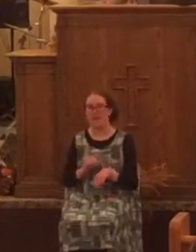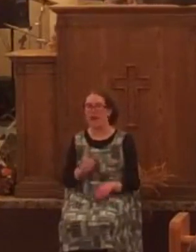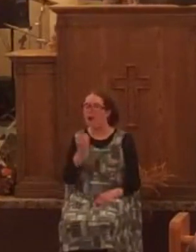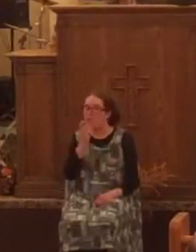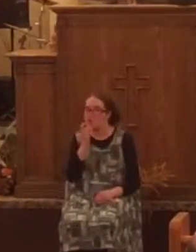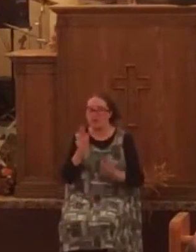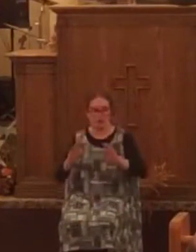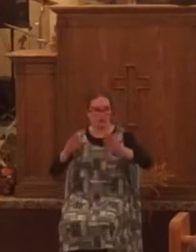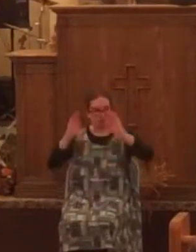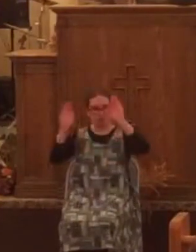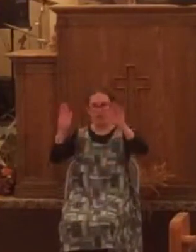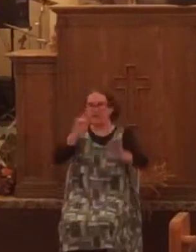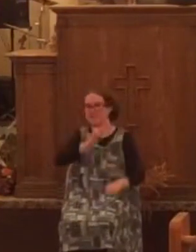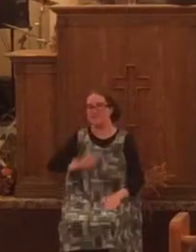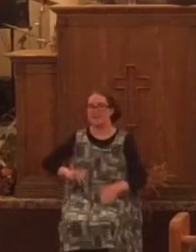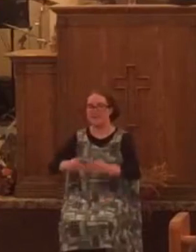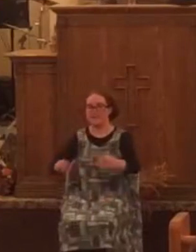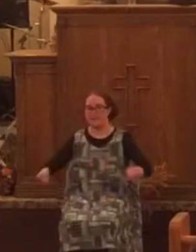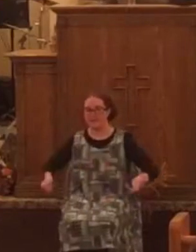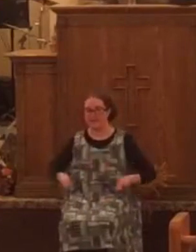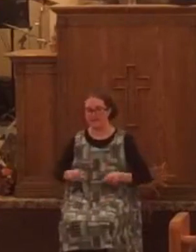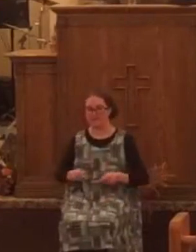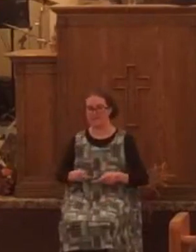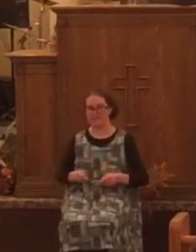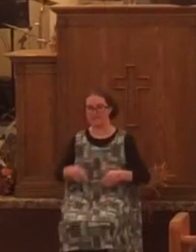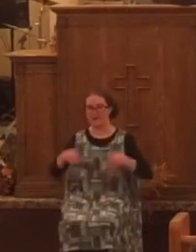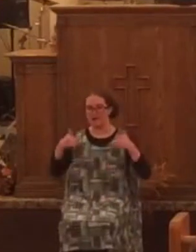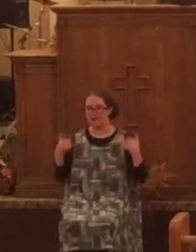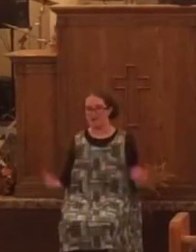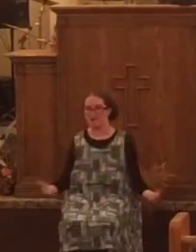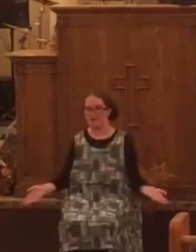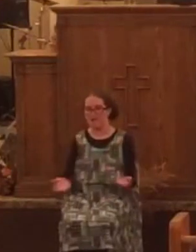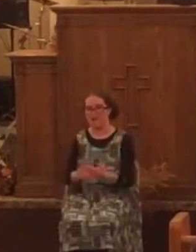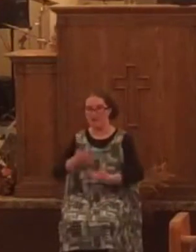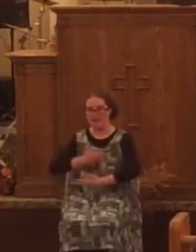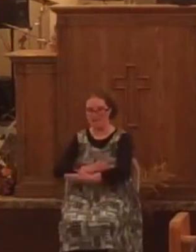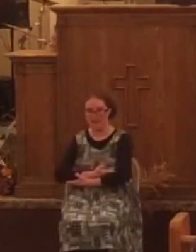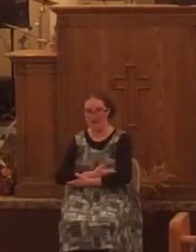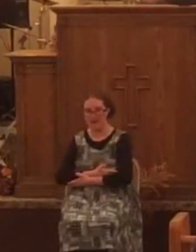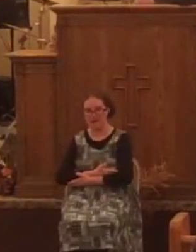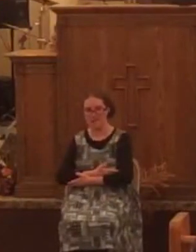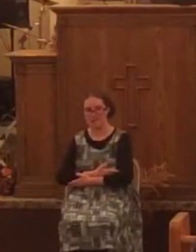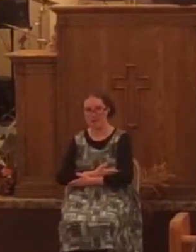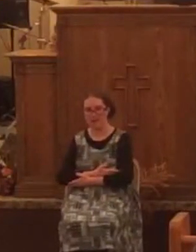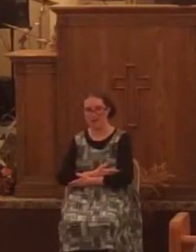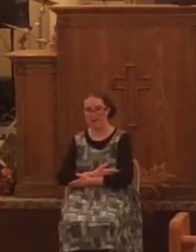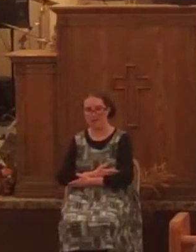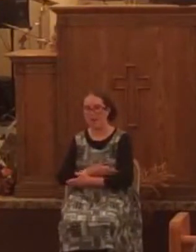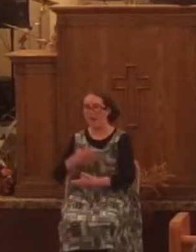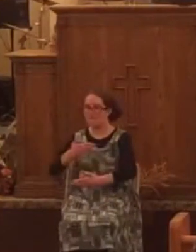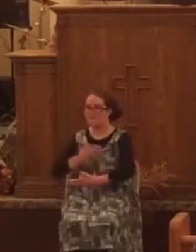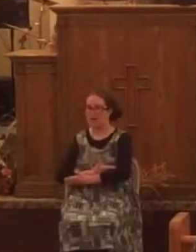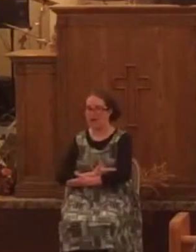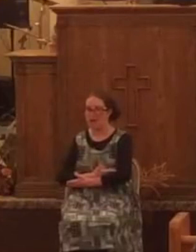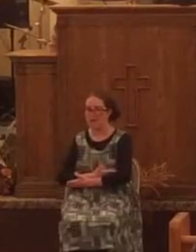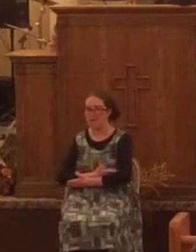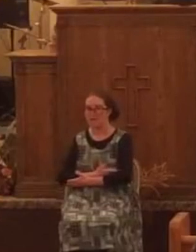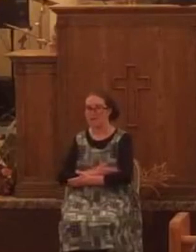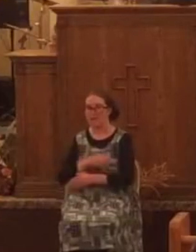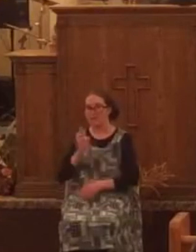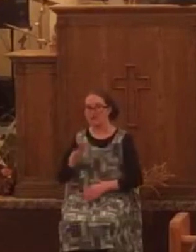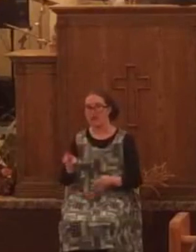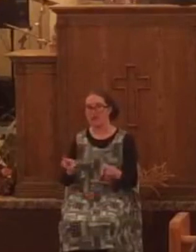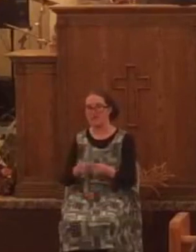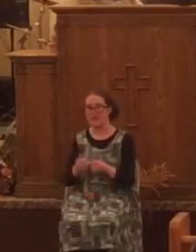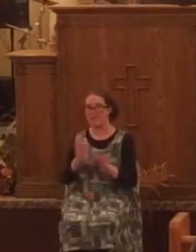tell you who's the greatest in the kingdom right now, in this house right now, and it's that baby right back there, amen, because that baby has childlike